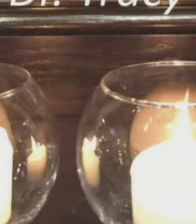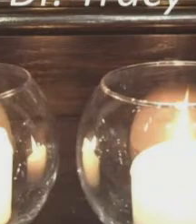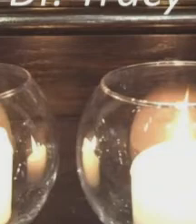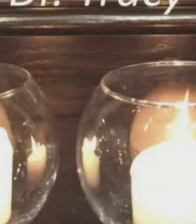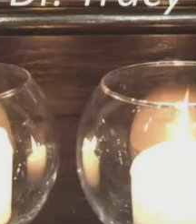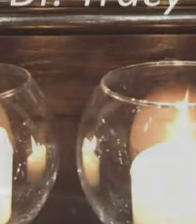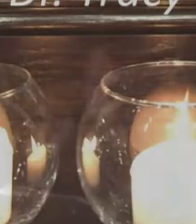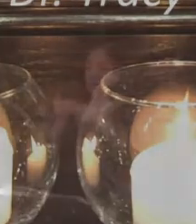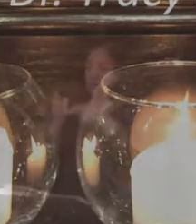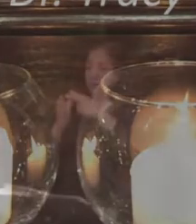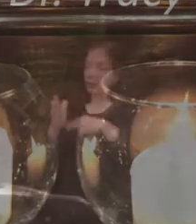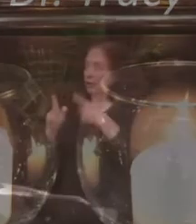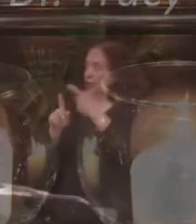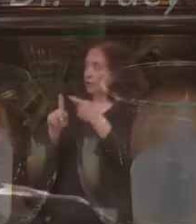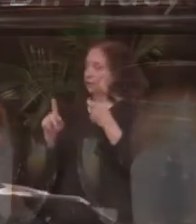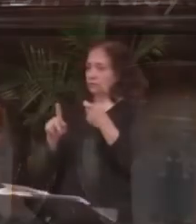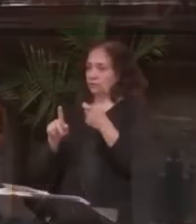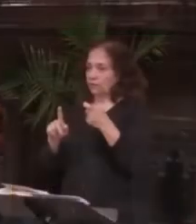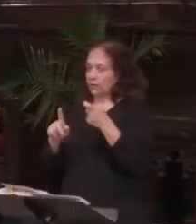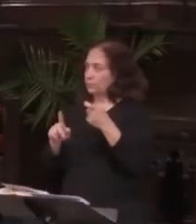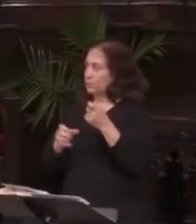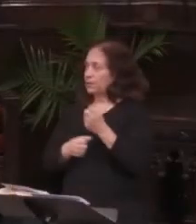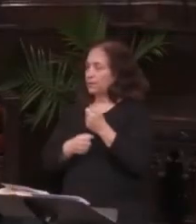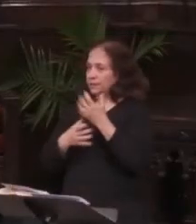Our second reading comes from Psalm 13.